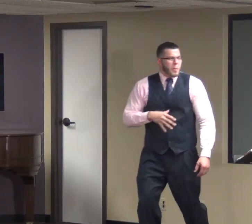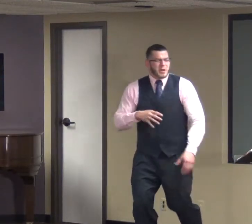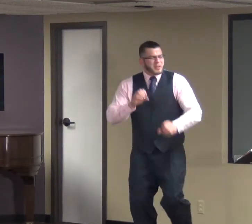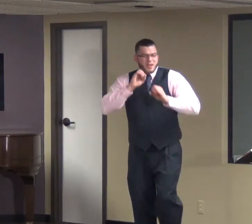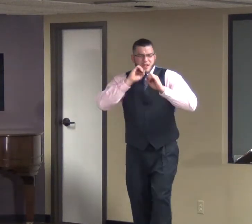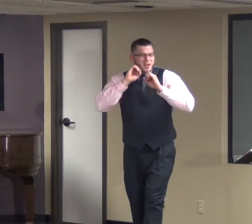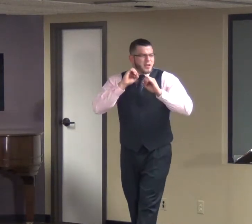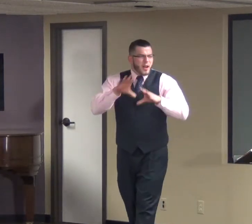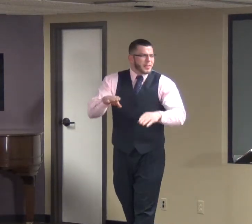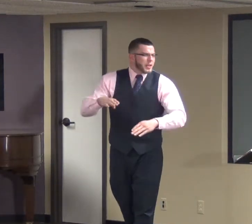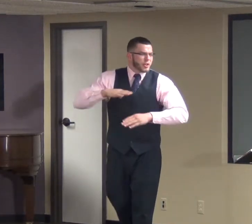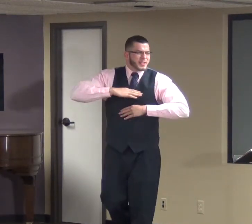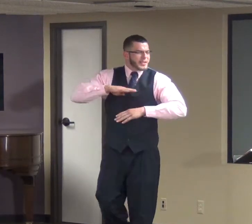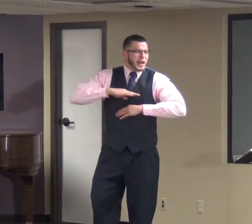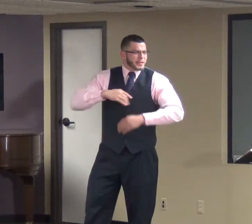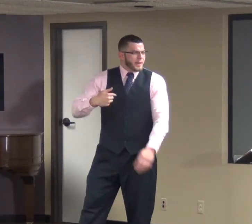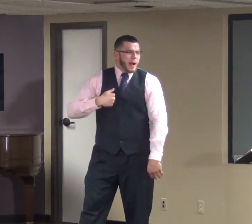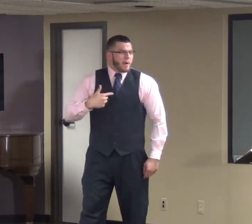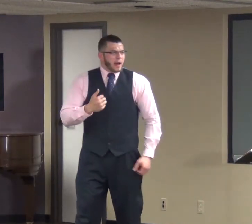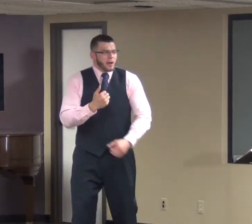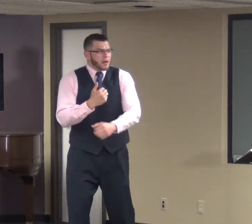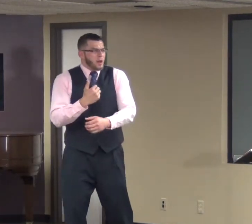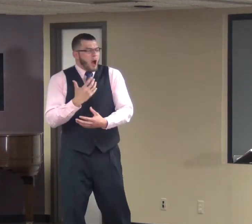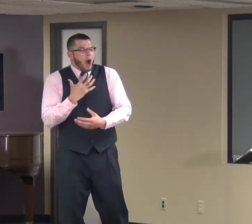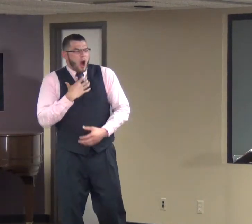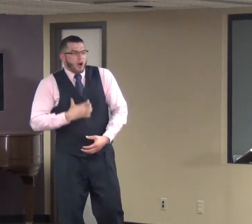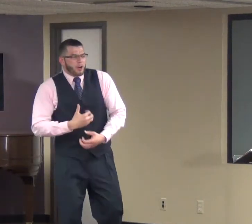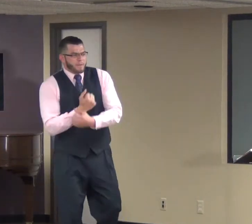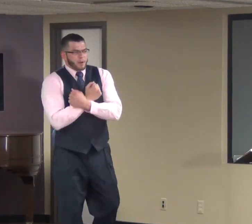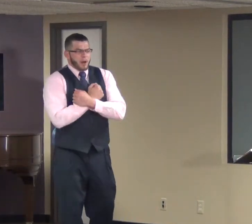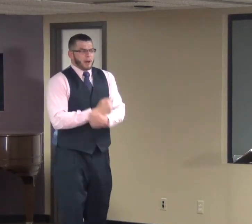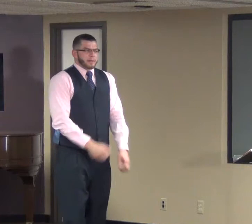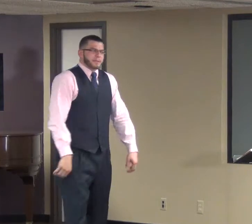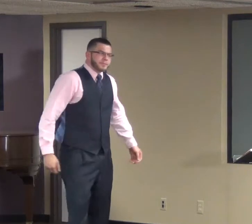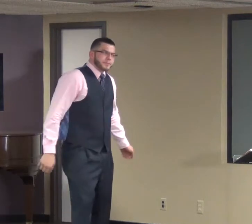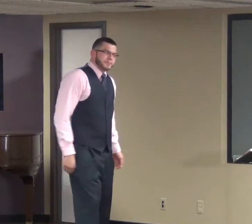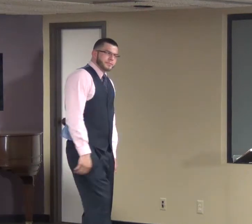woman, nothing could satisfy my hunger for love.